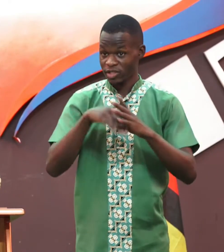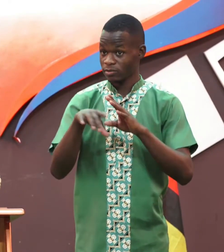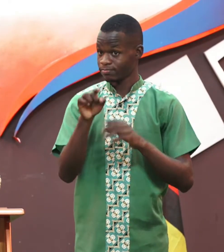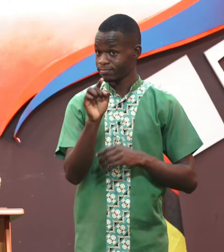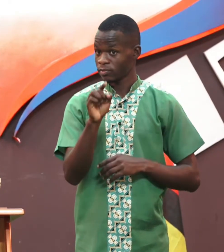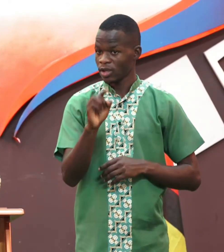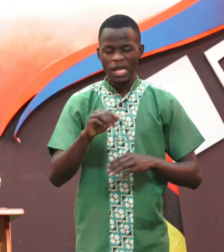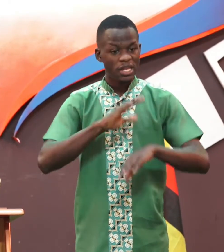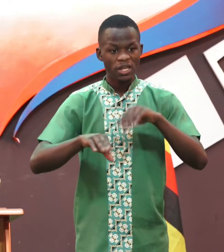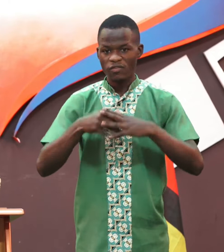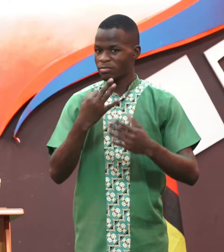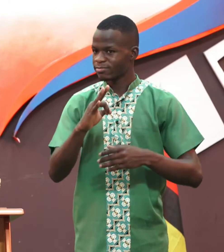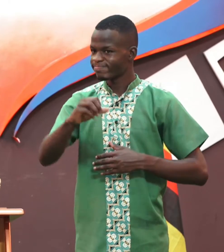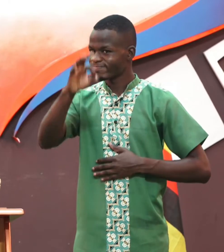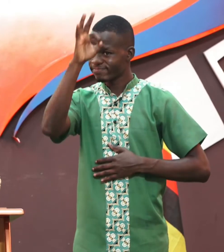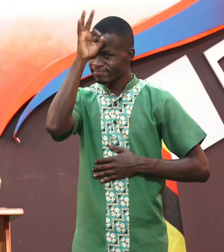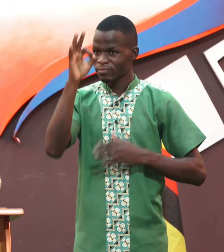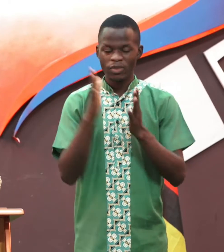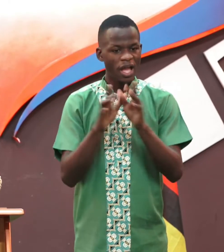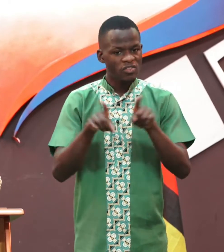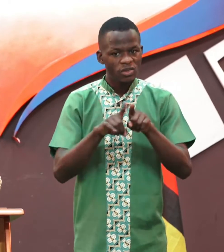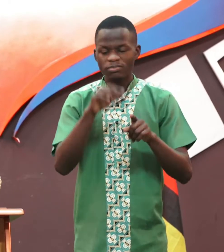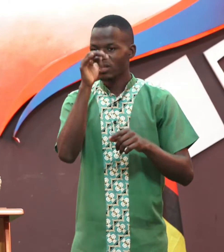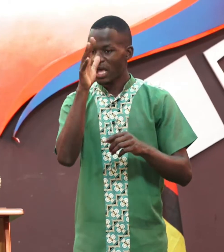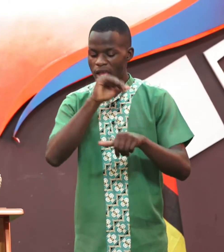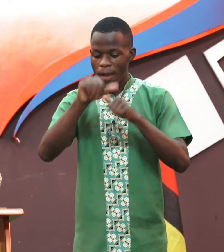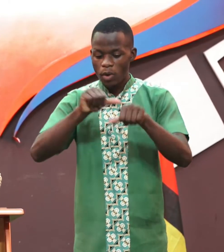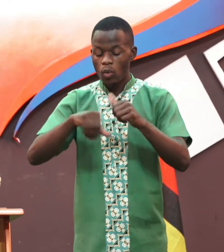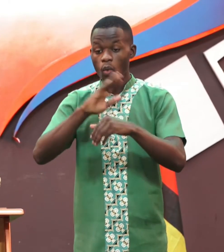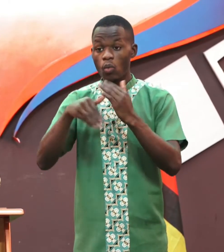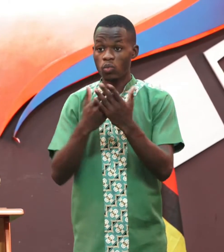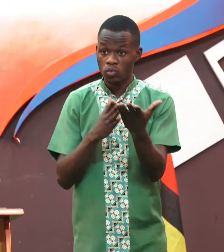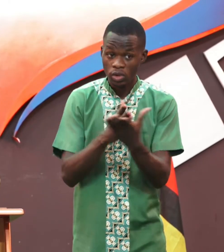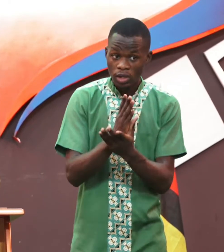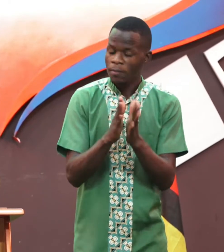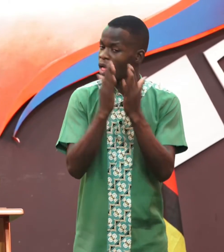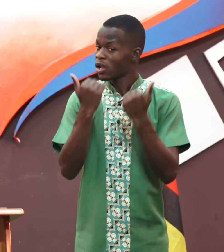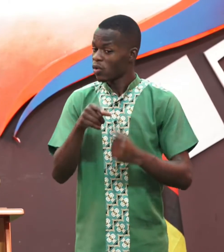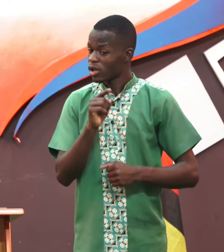do not be arrogant and so lie against the truth. This wisdom